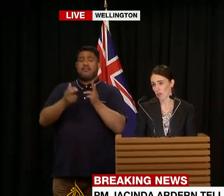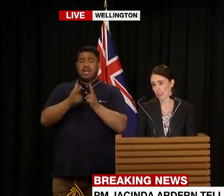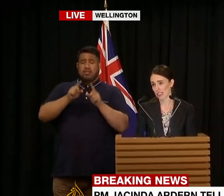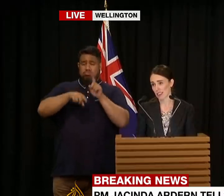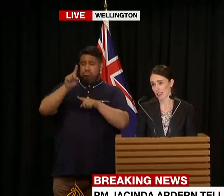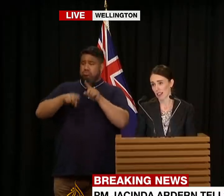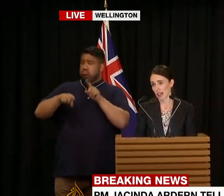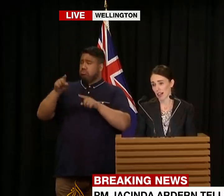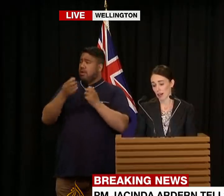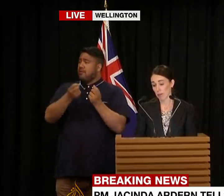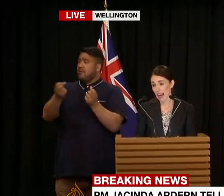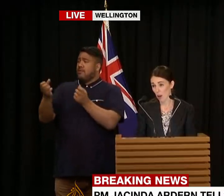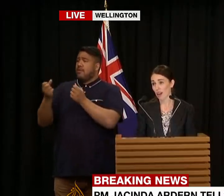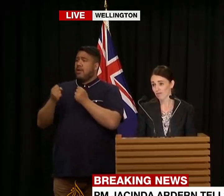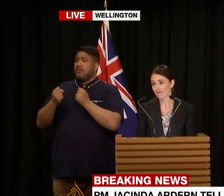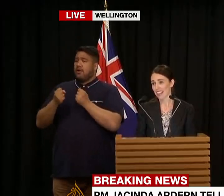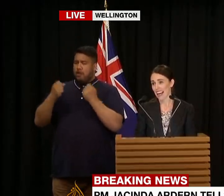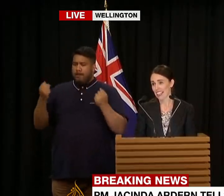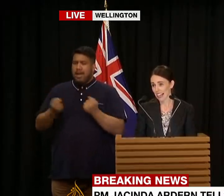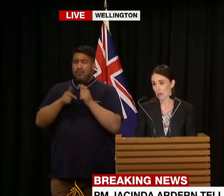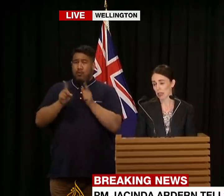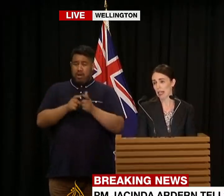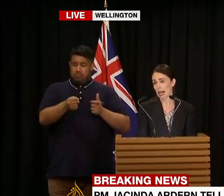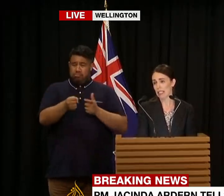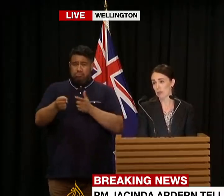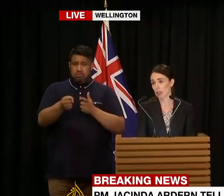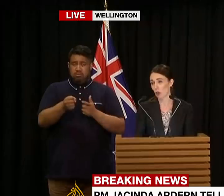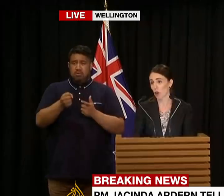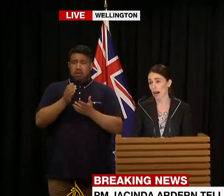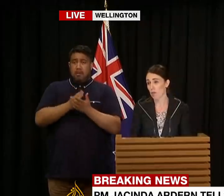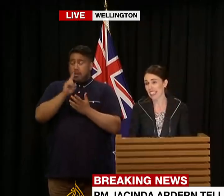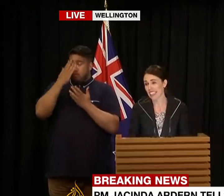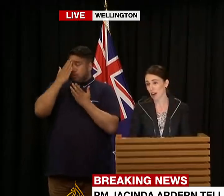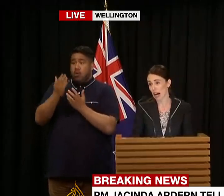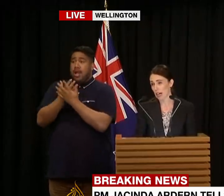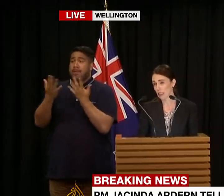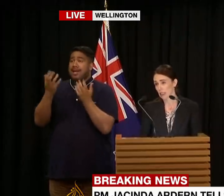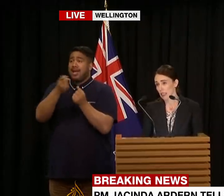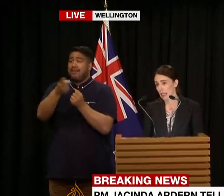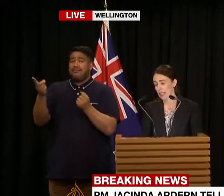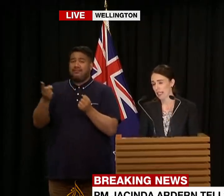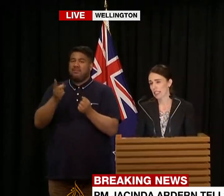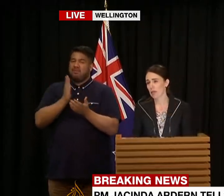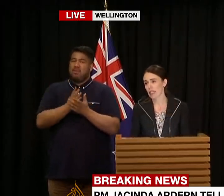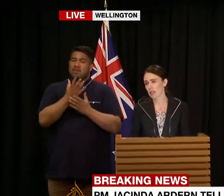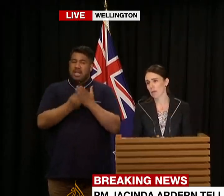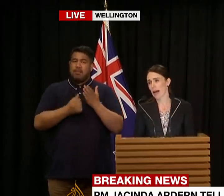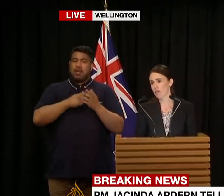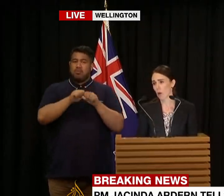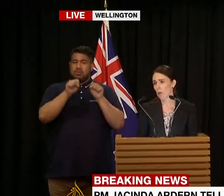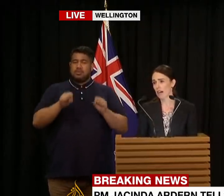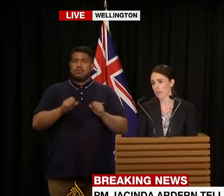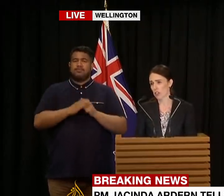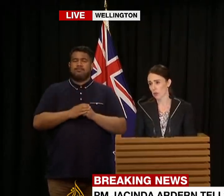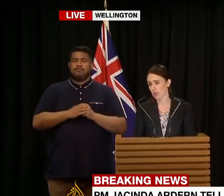that are of this power and calibre and simply not know how many there are. The estimate that has been